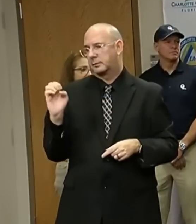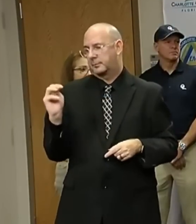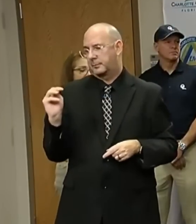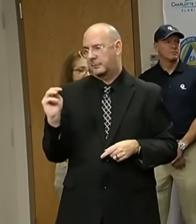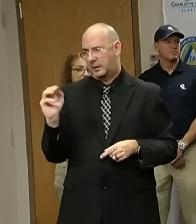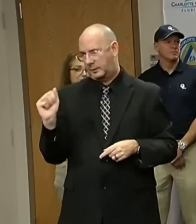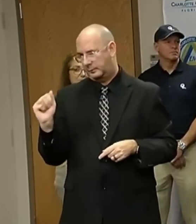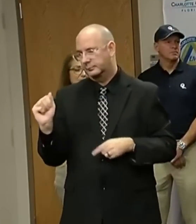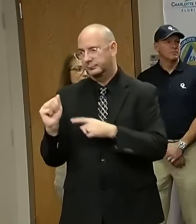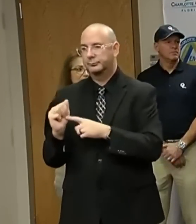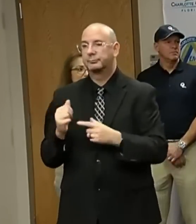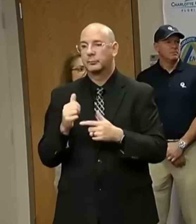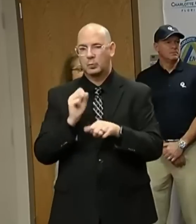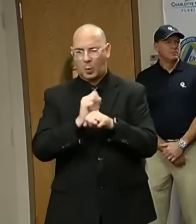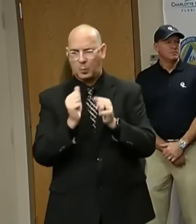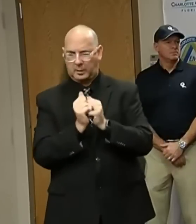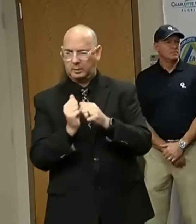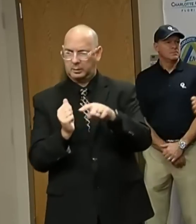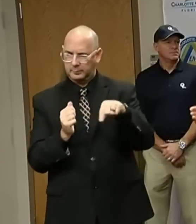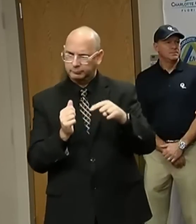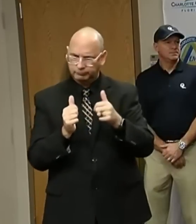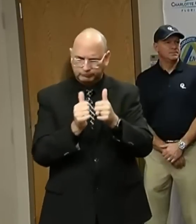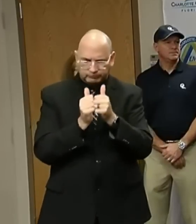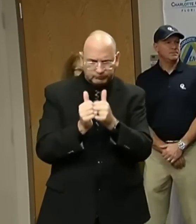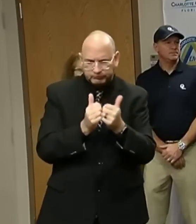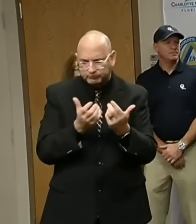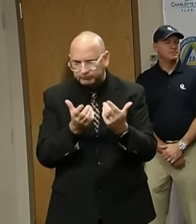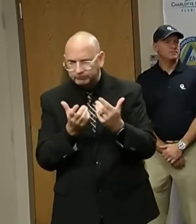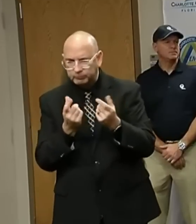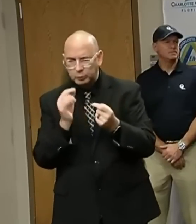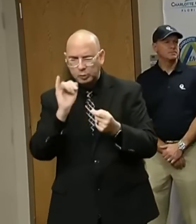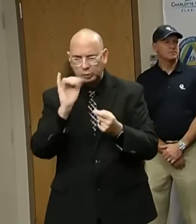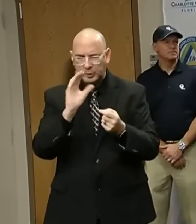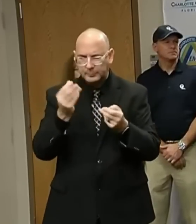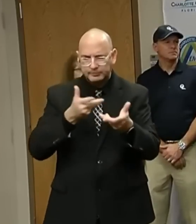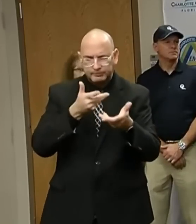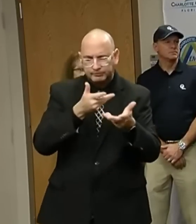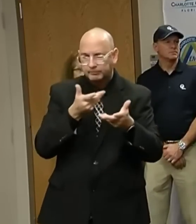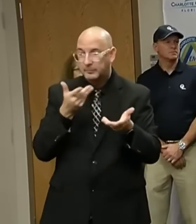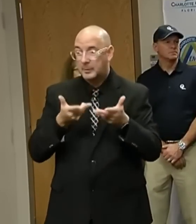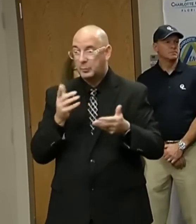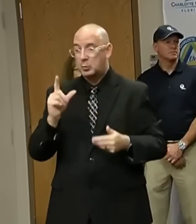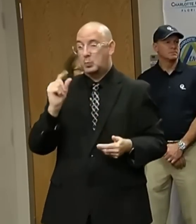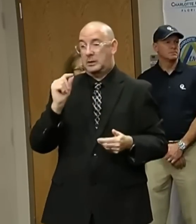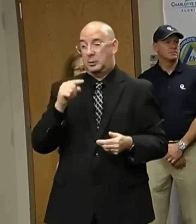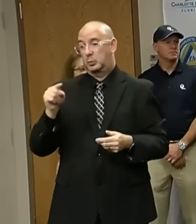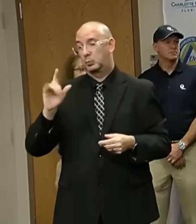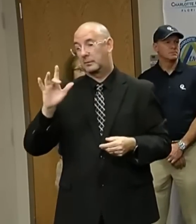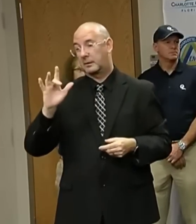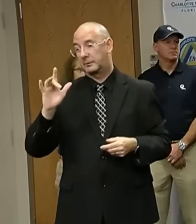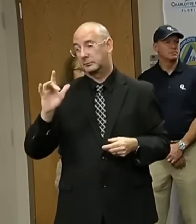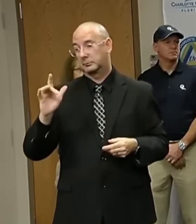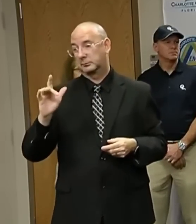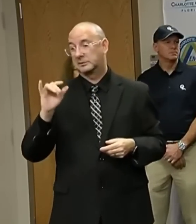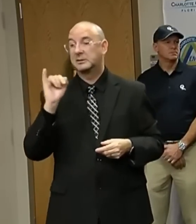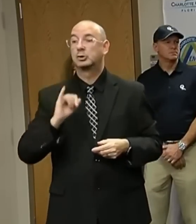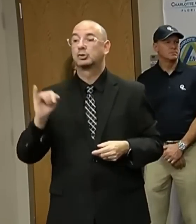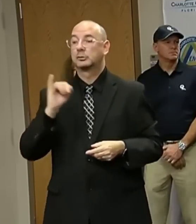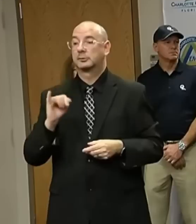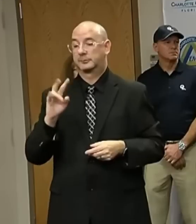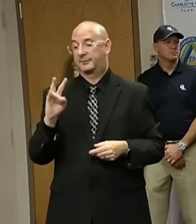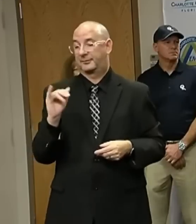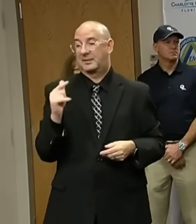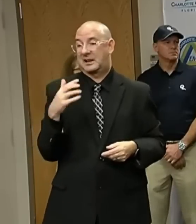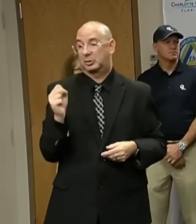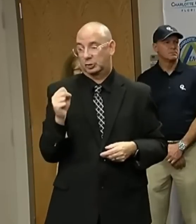come in. We'll probably have somewhere between 20 and 25 carriers come in. They'll probably set up in RVs and they will start writing checks initially